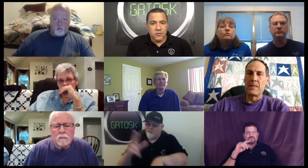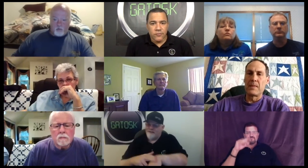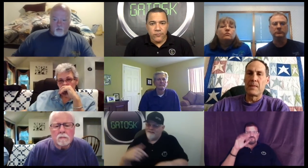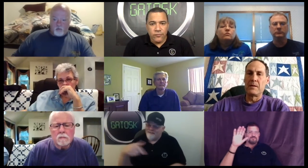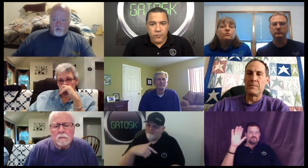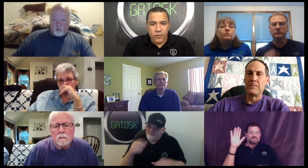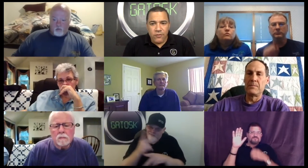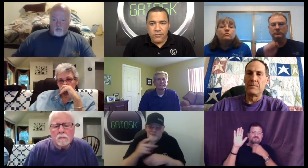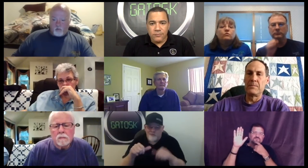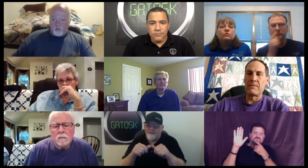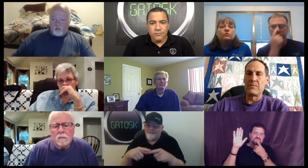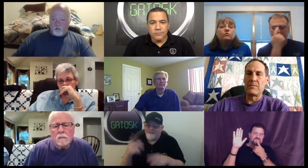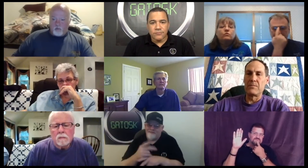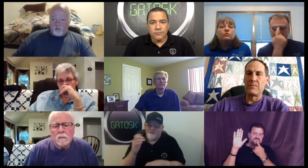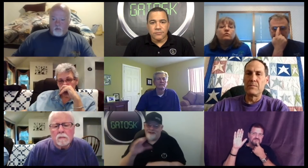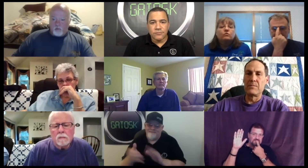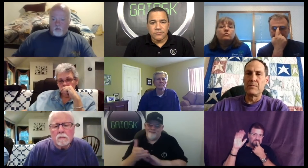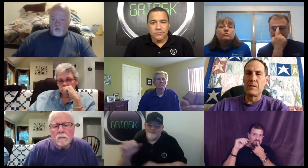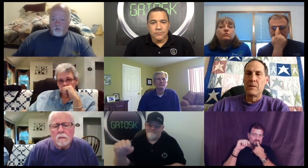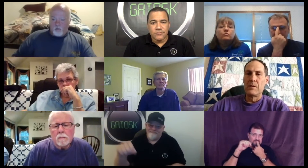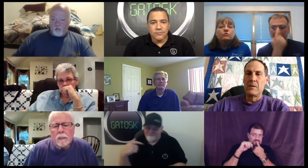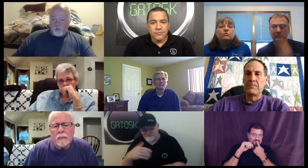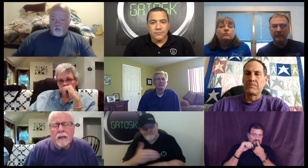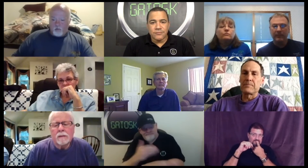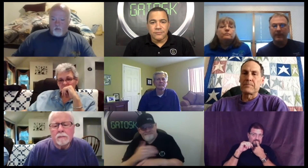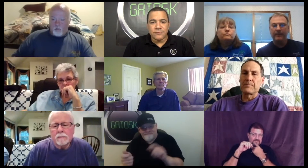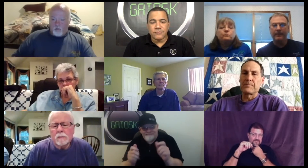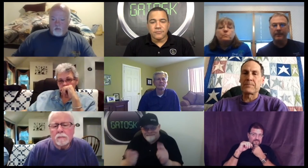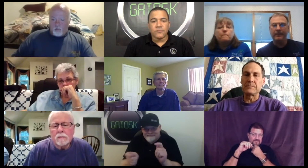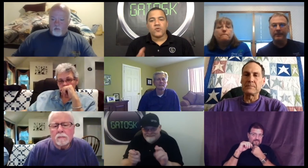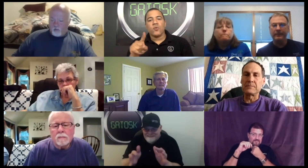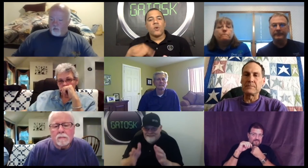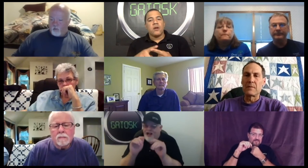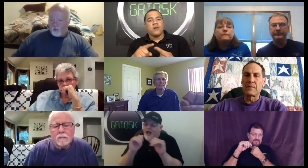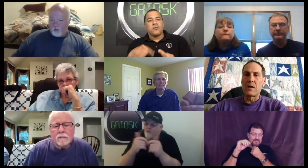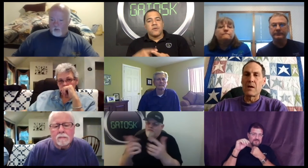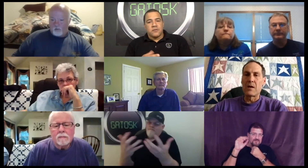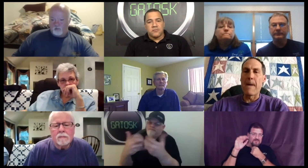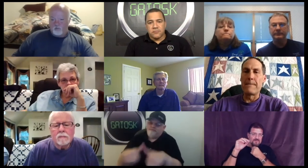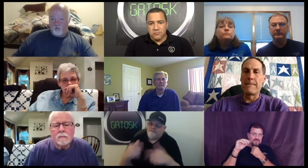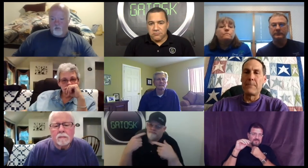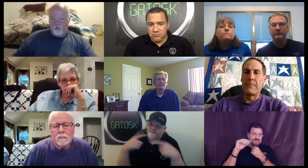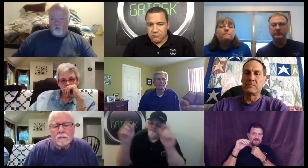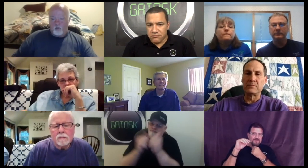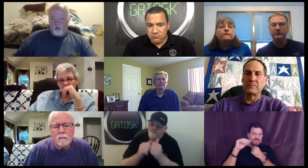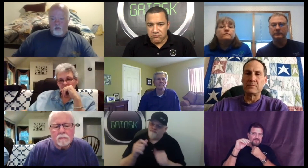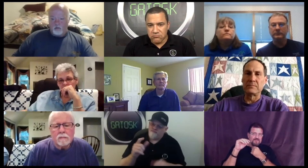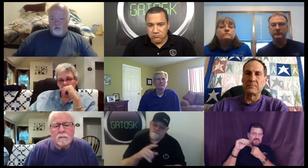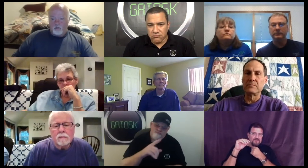often. Yes, of course, we're going to continue to have webinars and as we fine tune and how we can incorporate